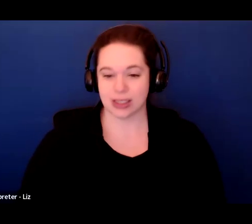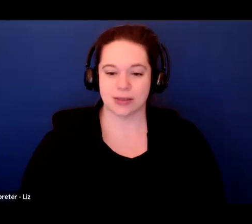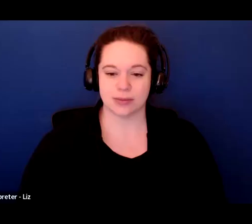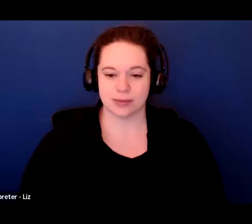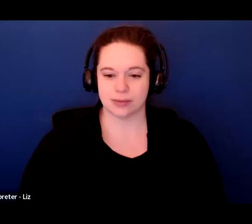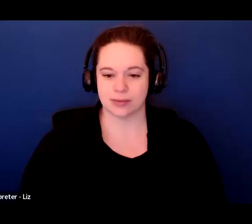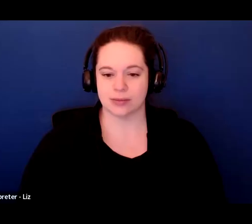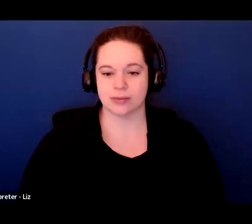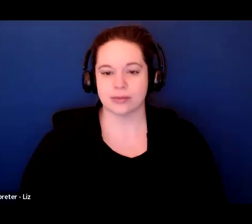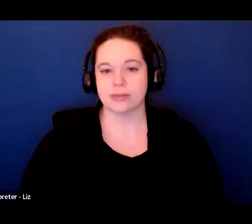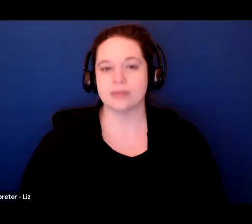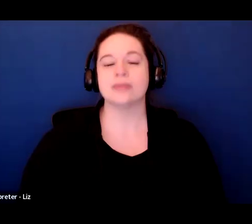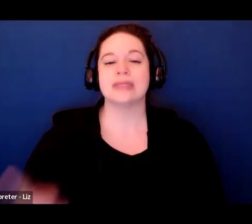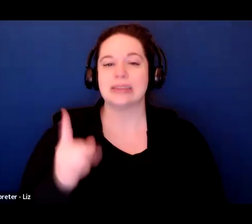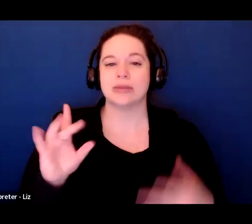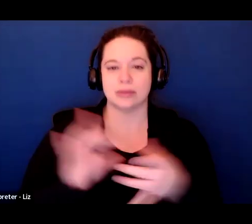about somebody had to put